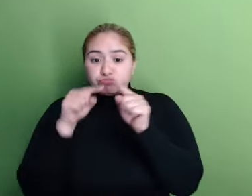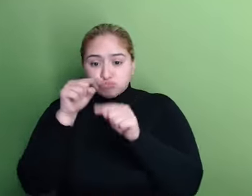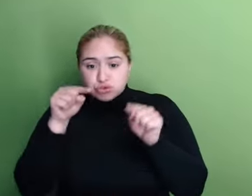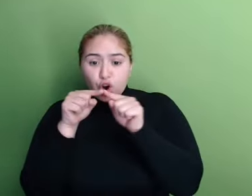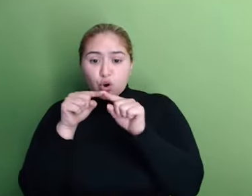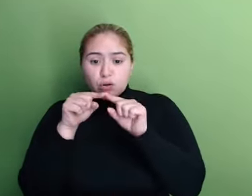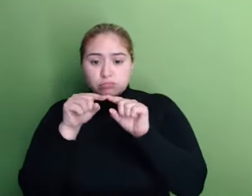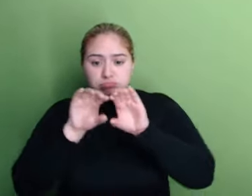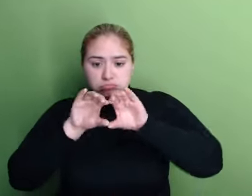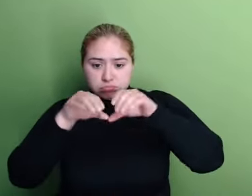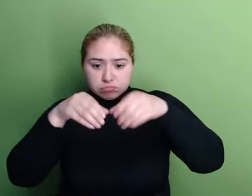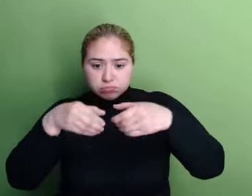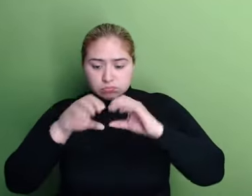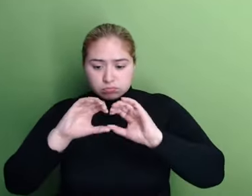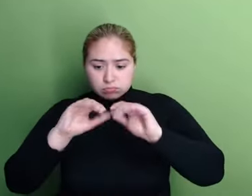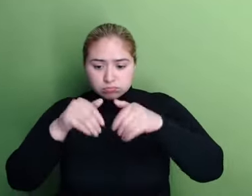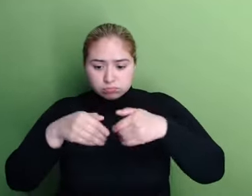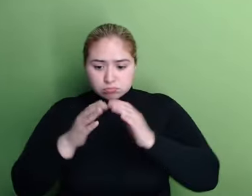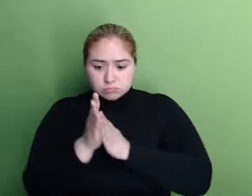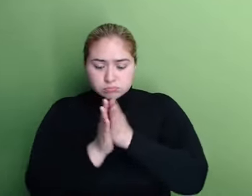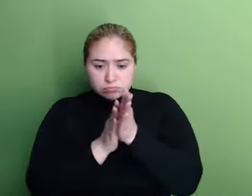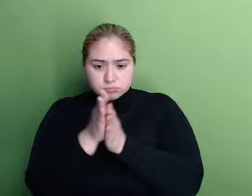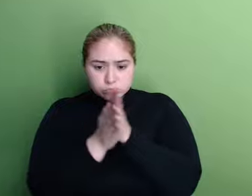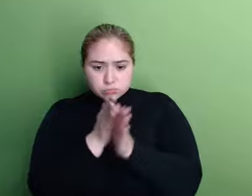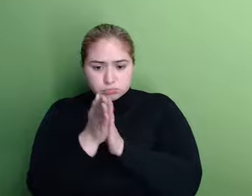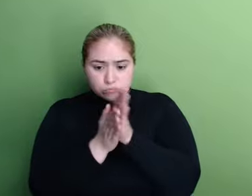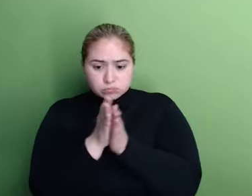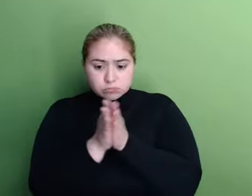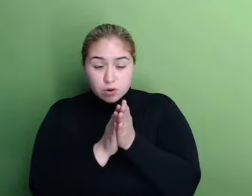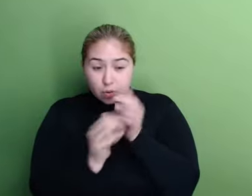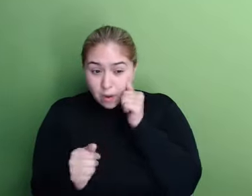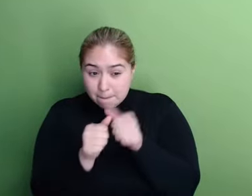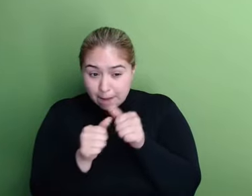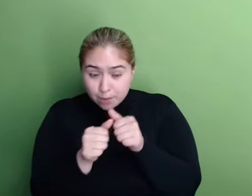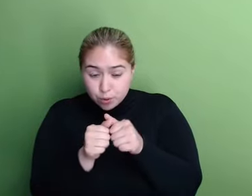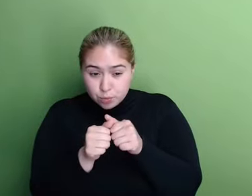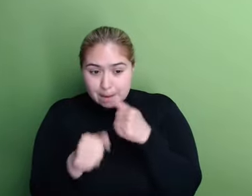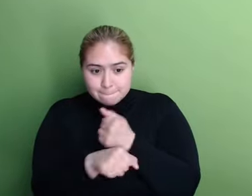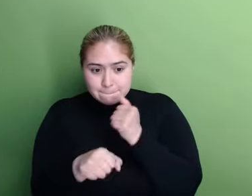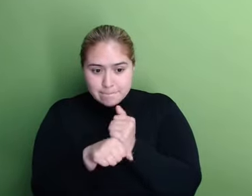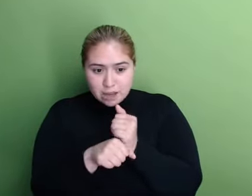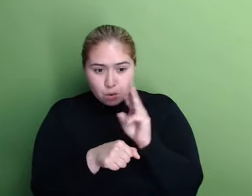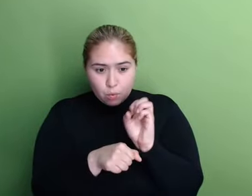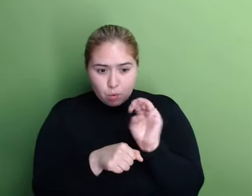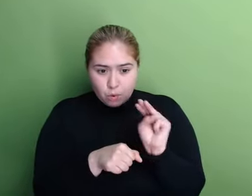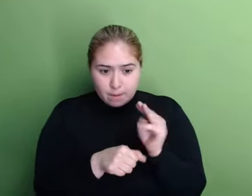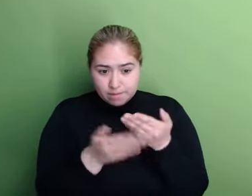clay and roll it until you make a worm. You remember when you made a little Play-Doh worm, make them long and skinny? Roll it till you make a